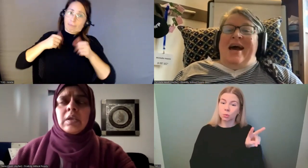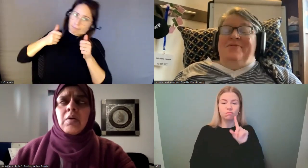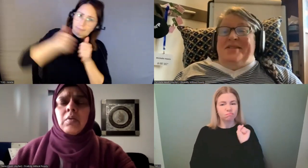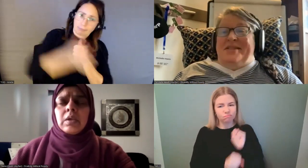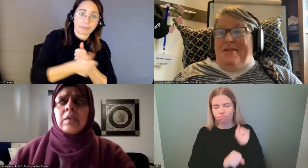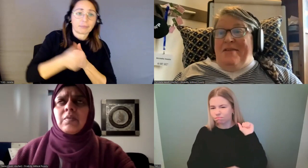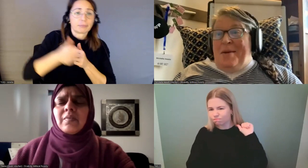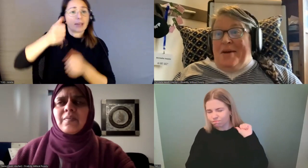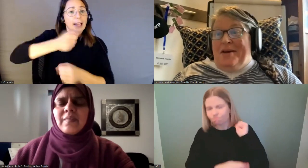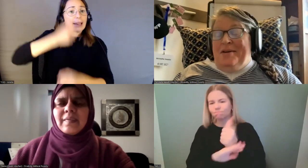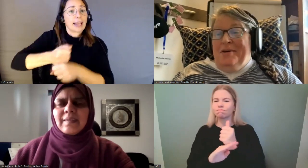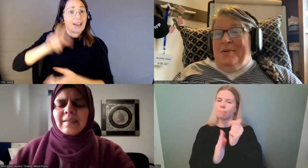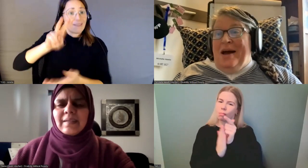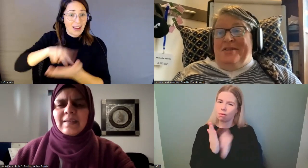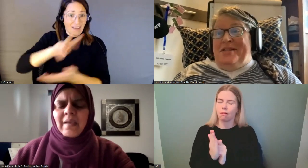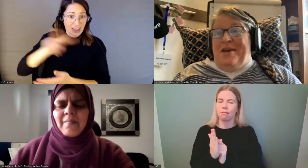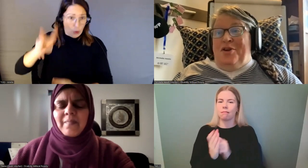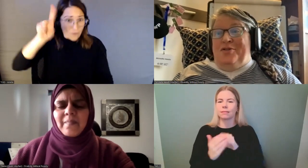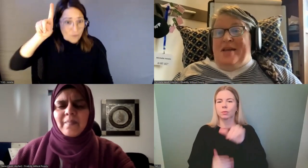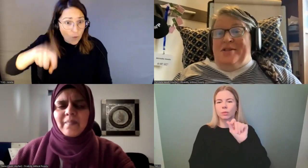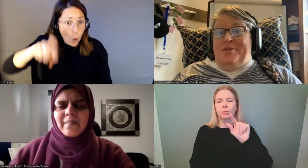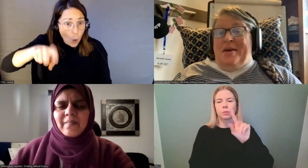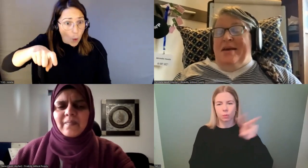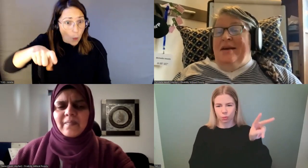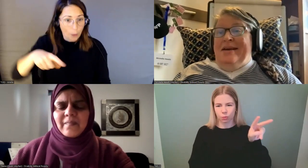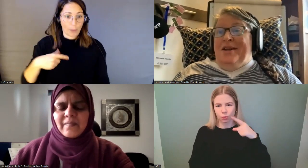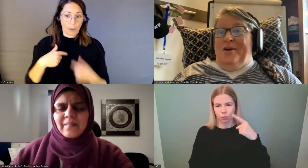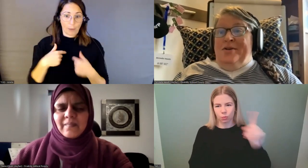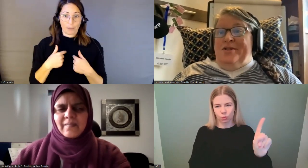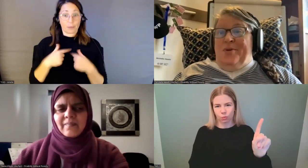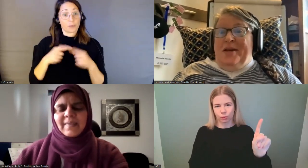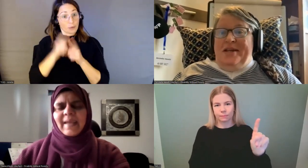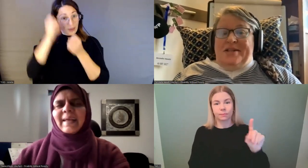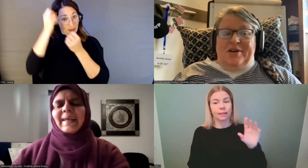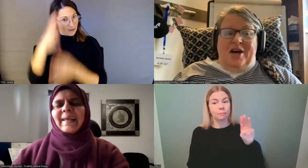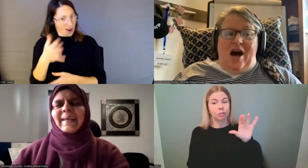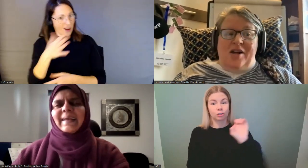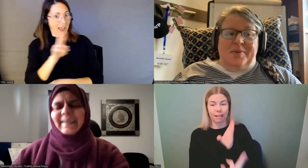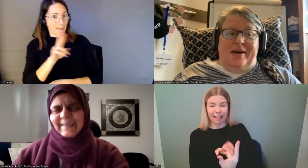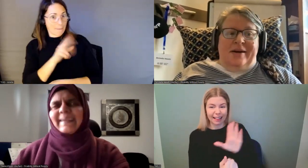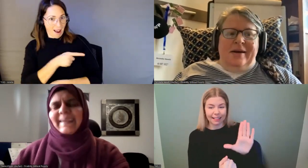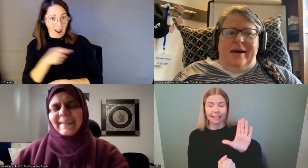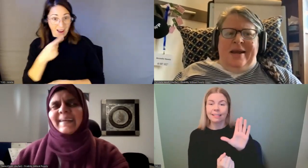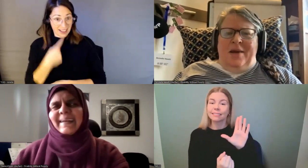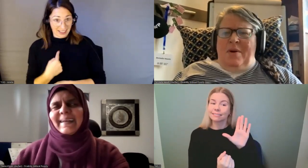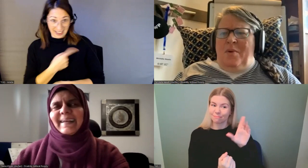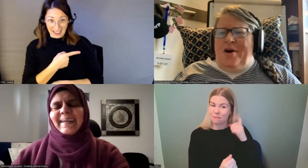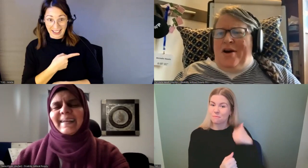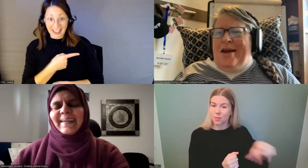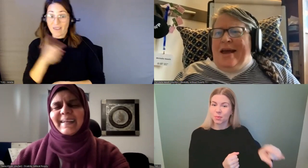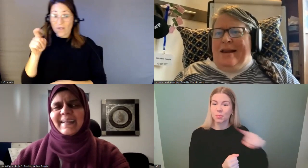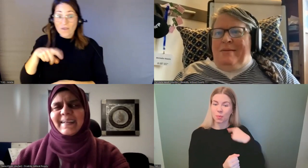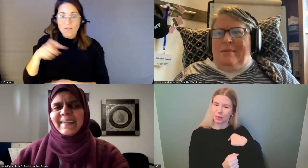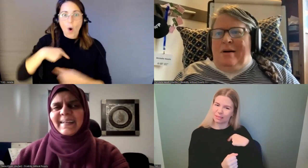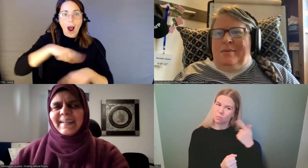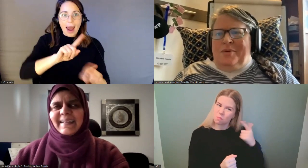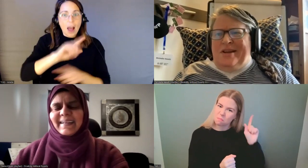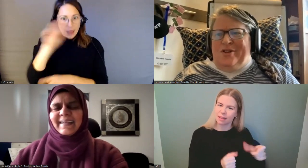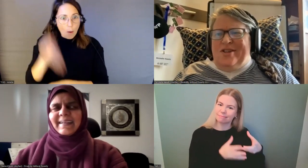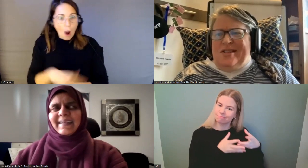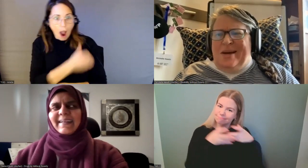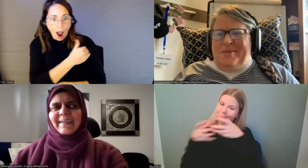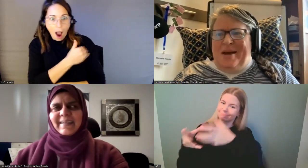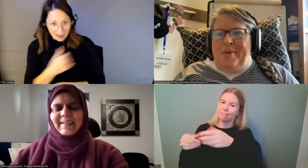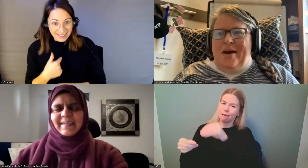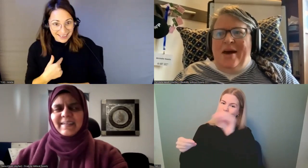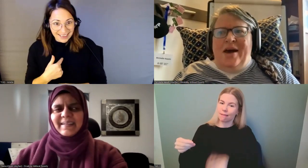So, and I have to say, Rabia, Yep. you said to me, so we need to go to Ottawa. And here we were in, was